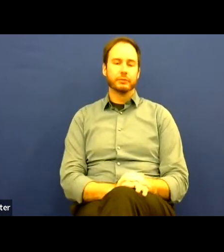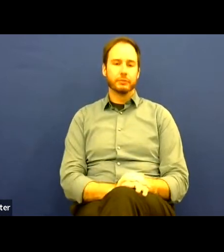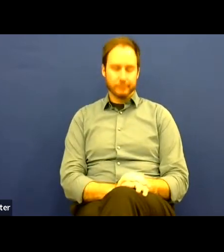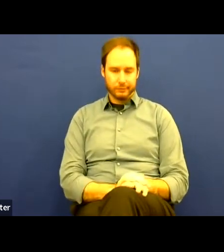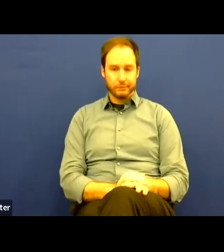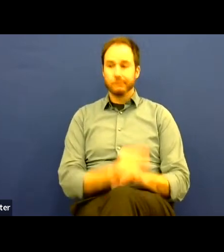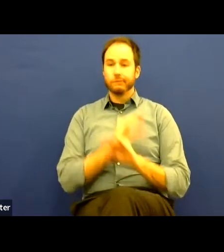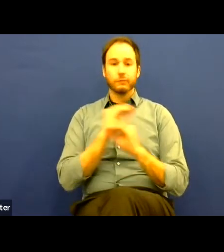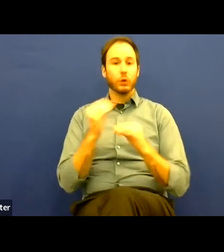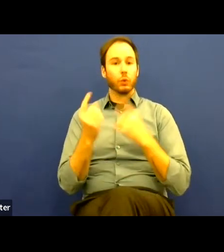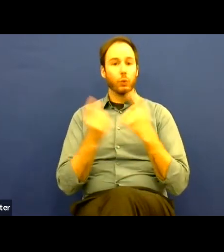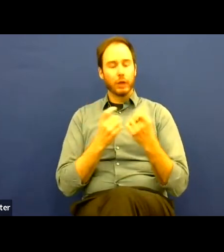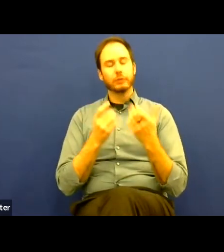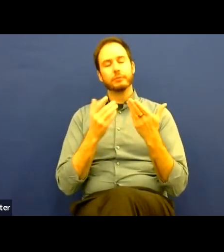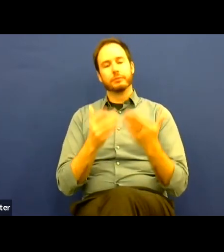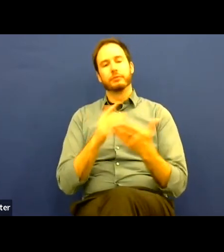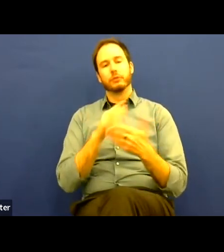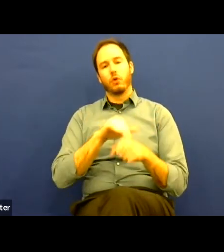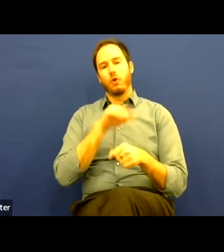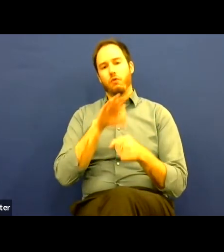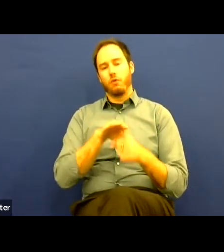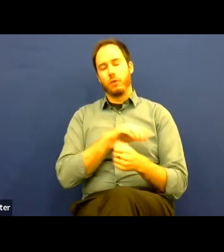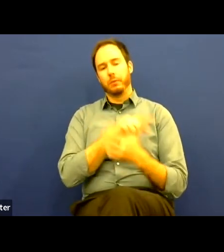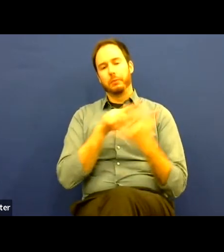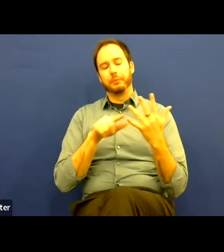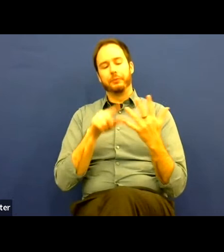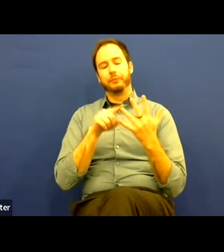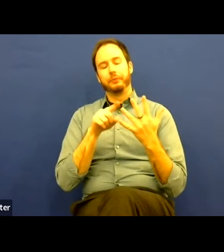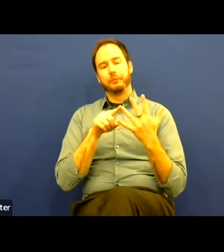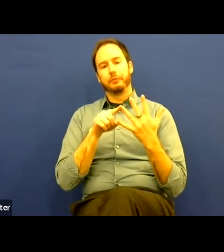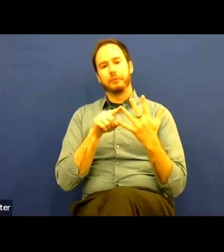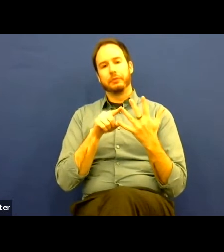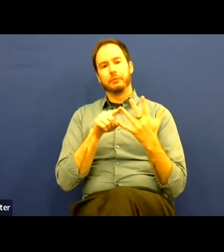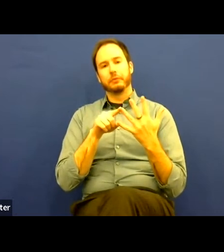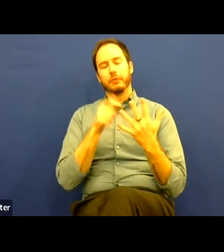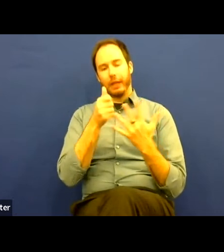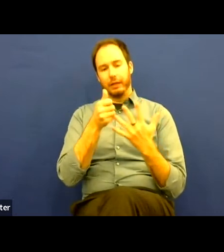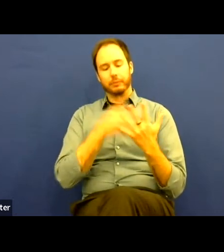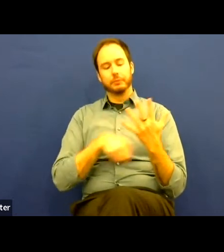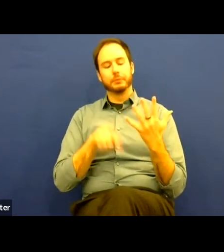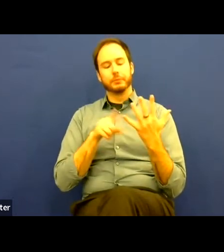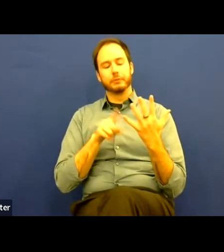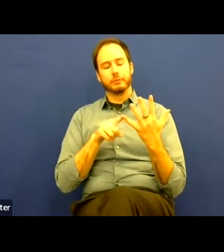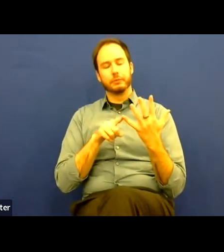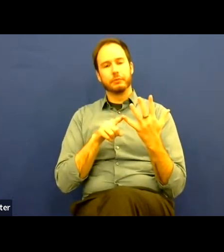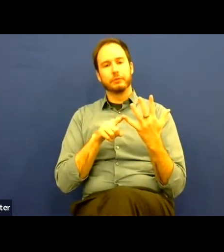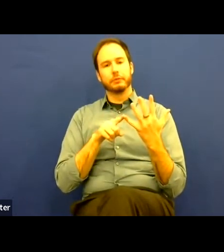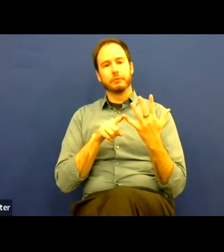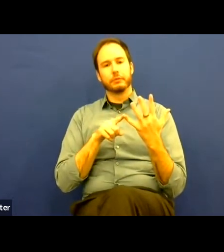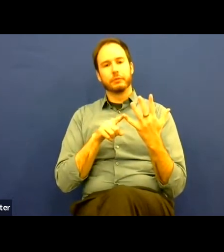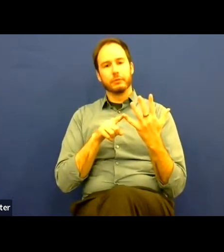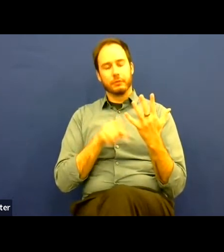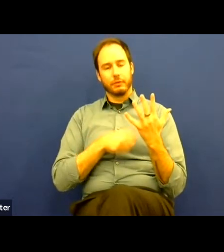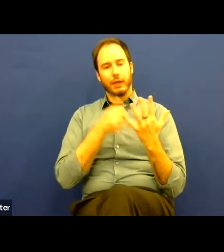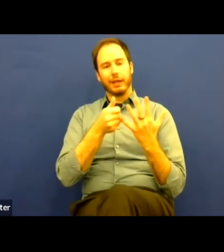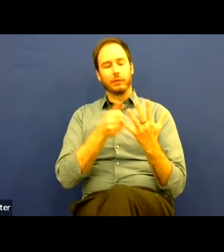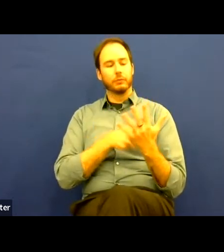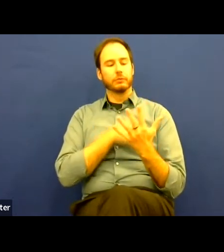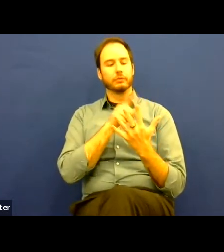Hearing no further comments, please call the roll. Councilmember Safranik, Aye. Councilmember Bolzner,